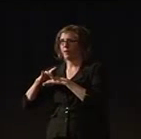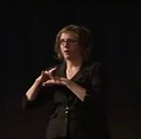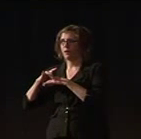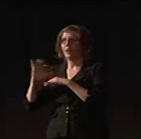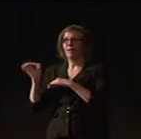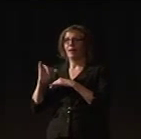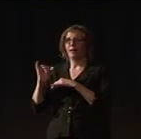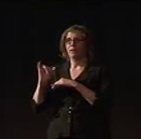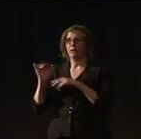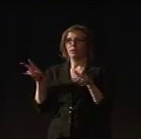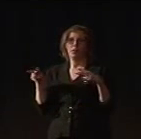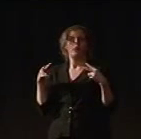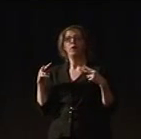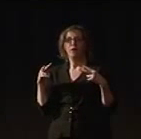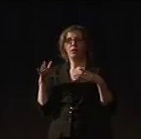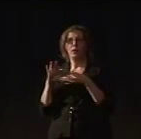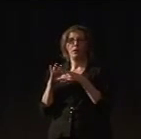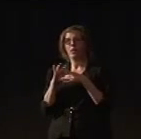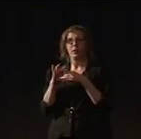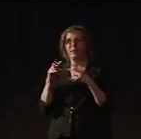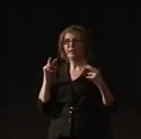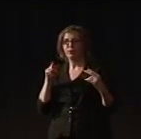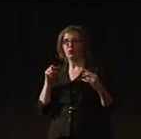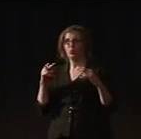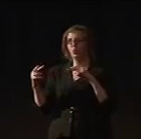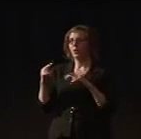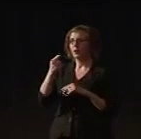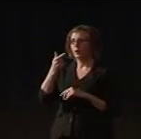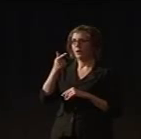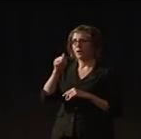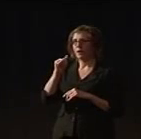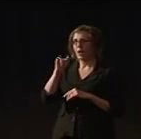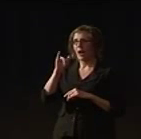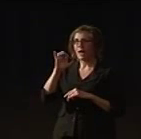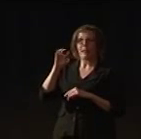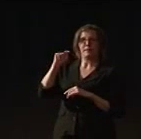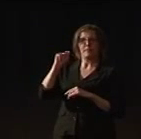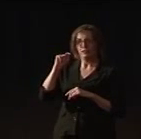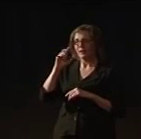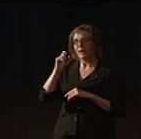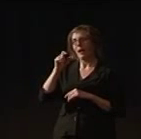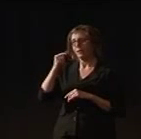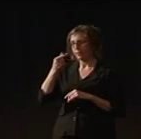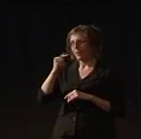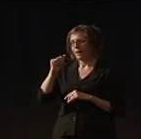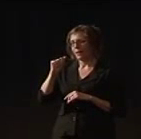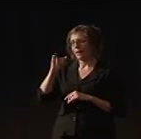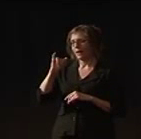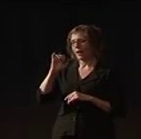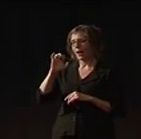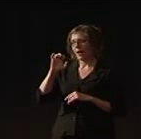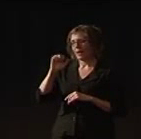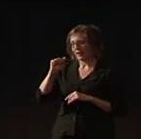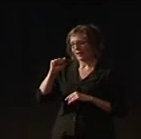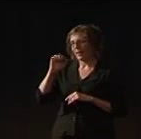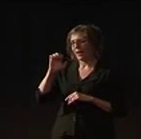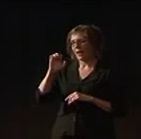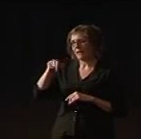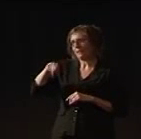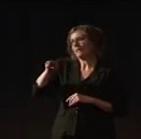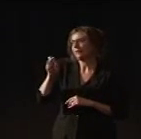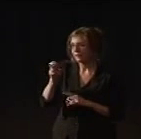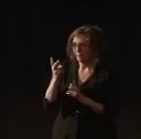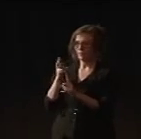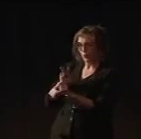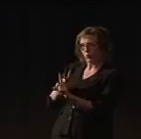Lovelockian view, a sort of Gaiesque view of the Earth, but strictly with quotation